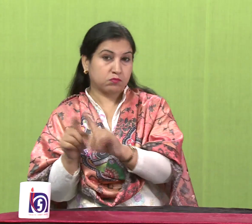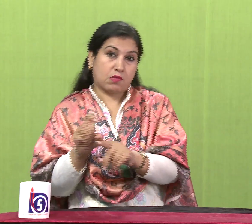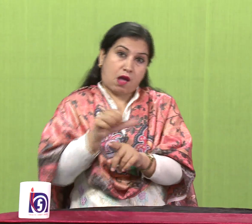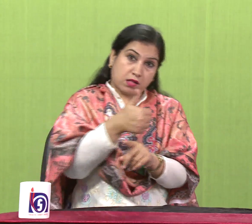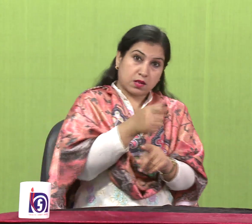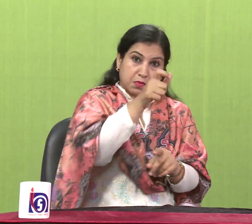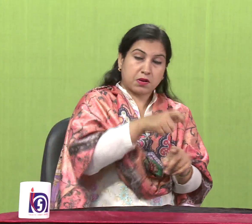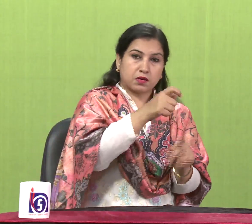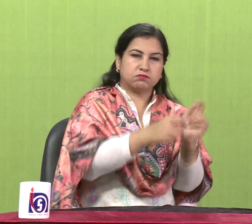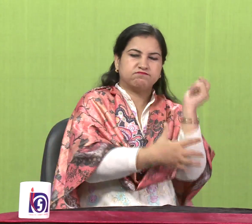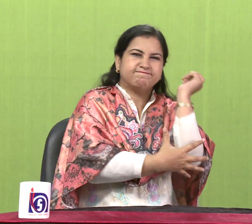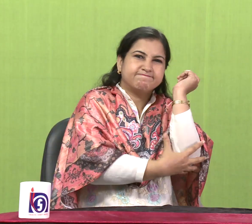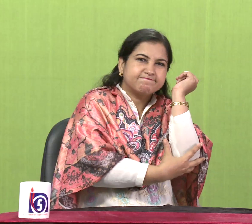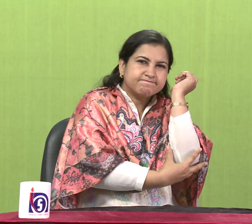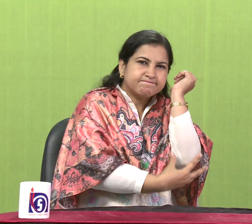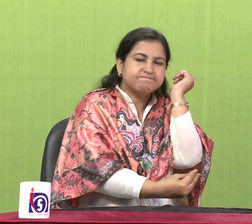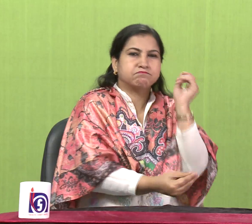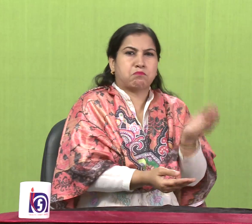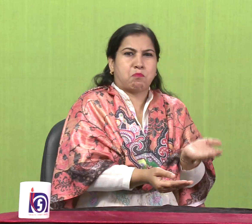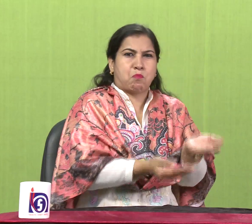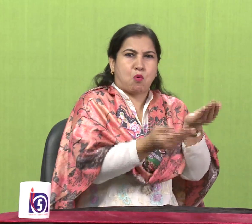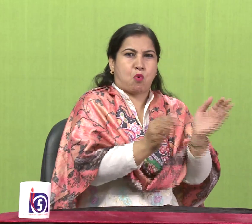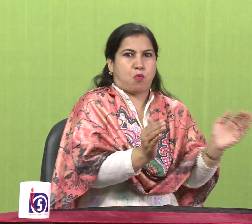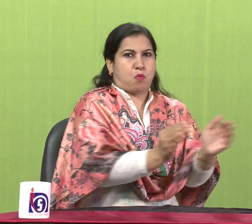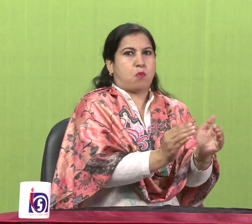others have become poor.